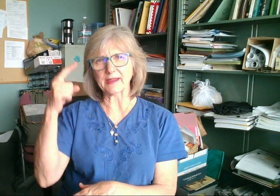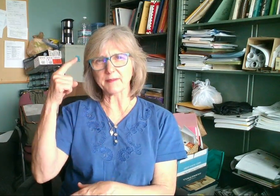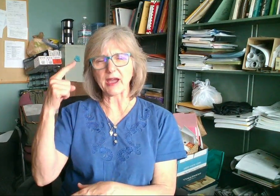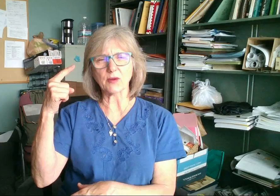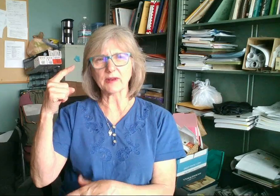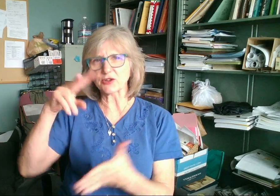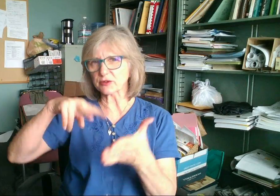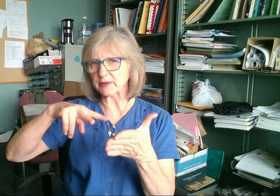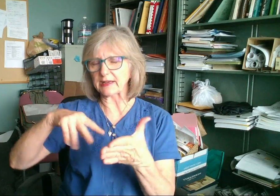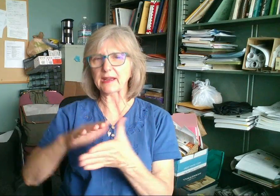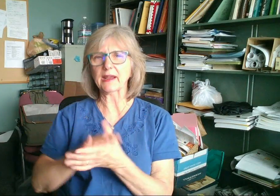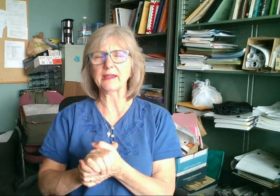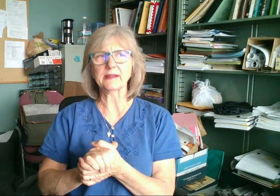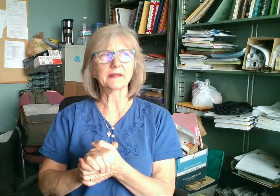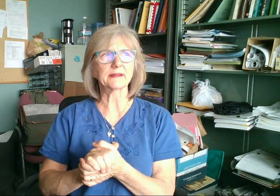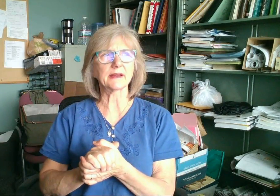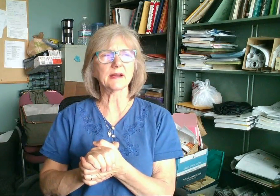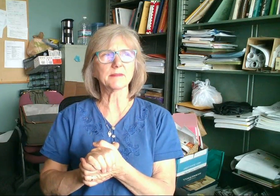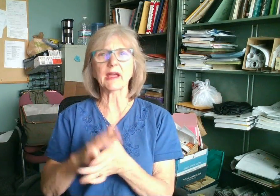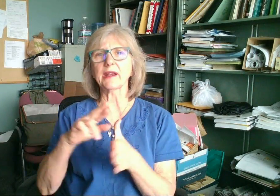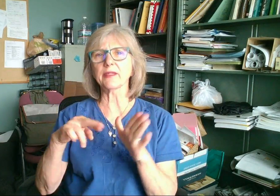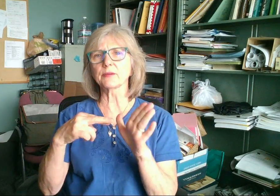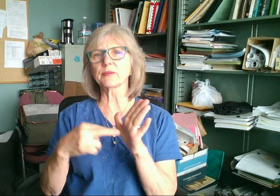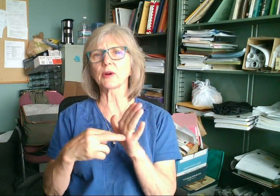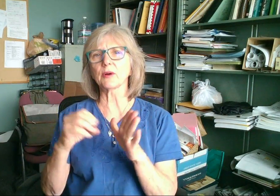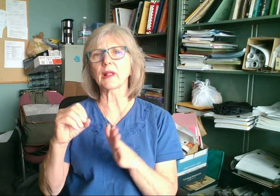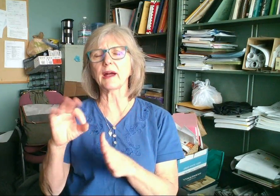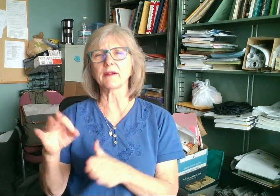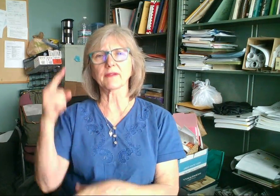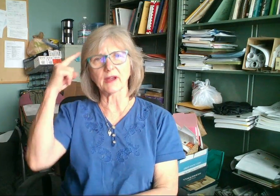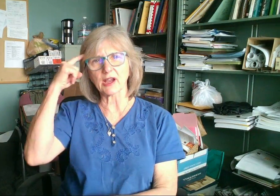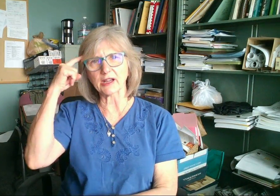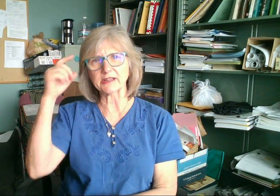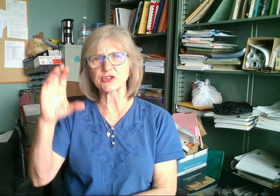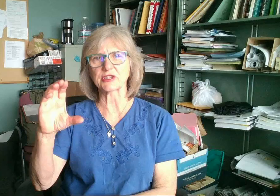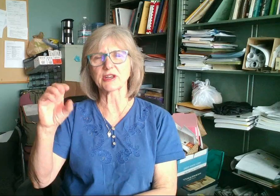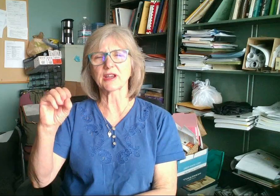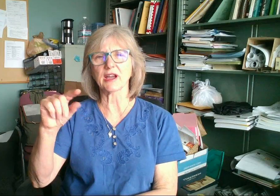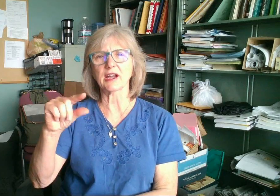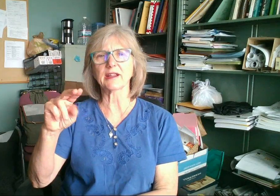think about as you're reading is kind of the role of cognition